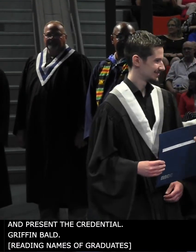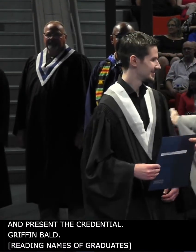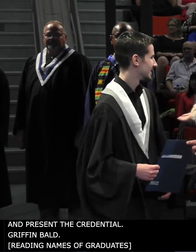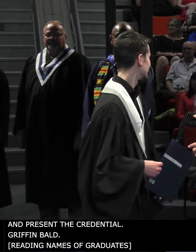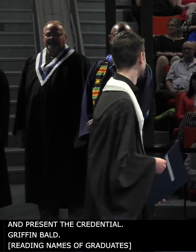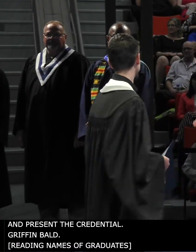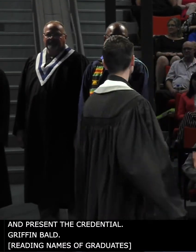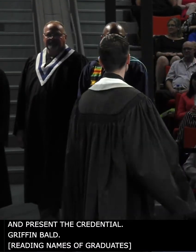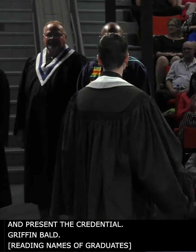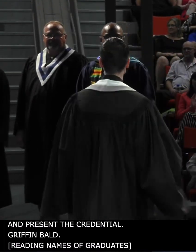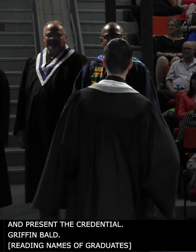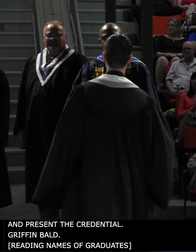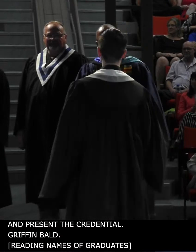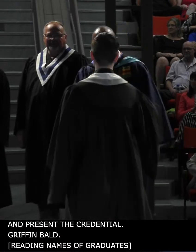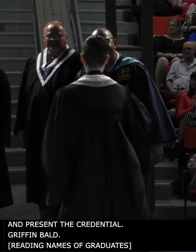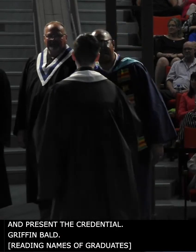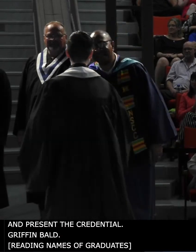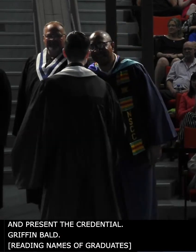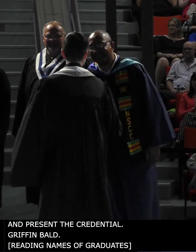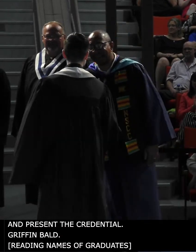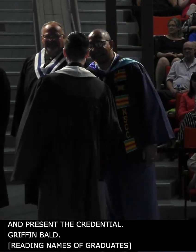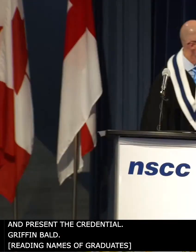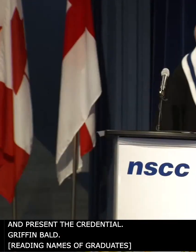Nicholas Goshu.